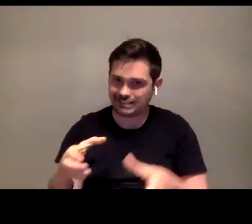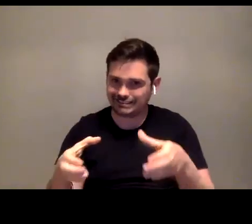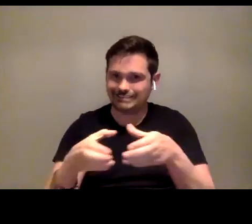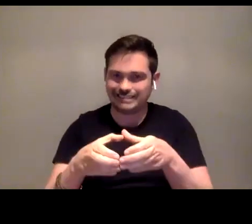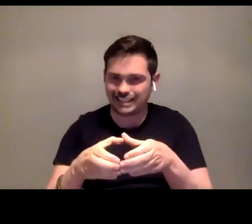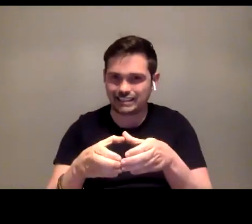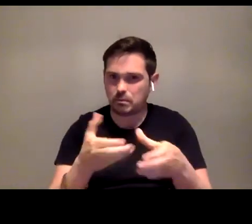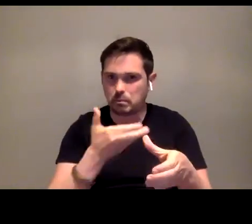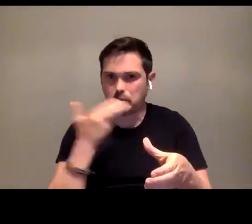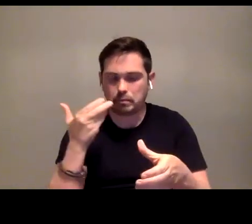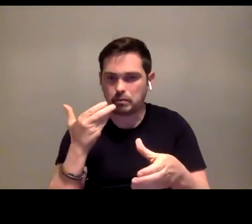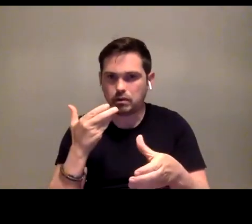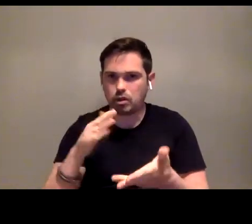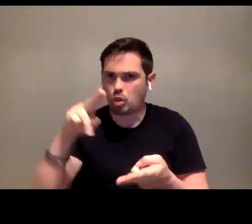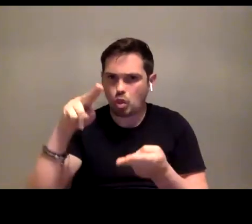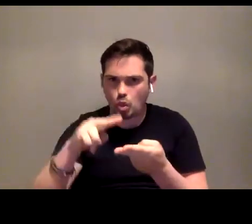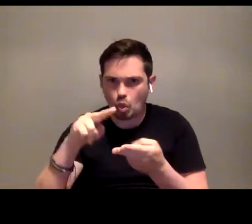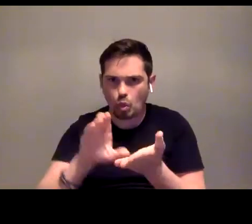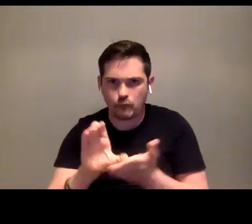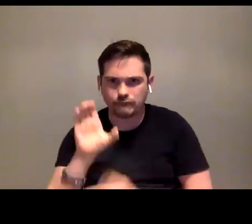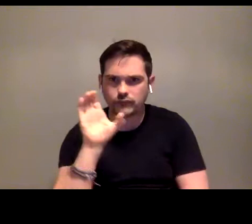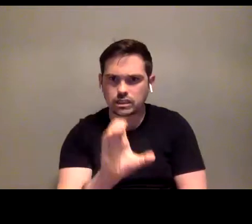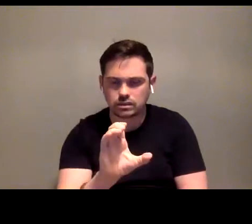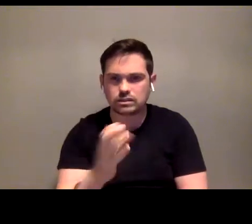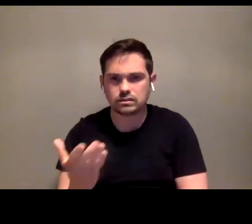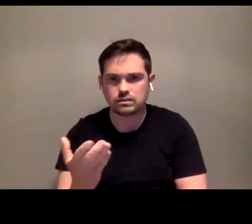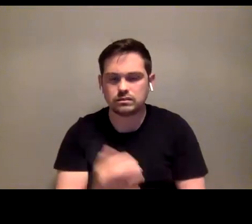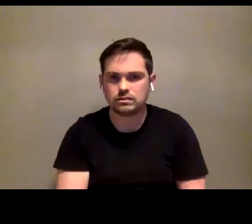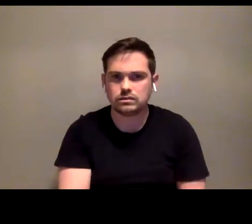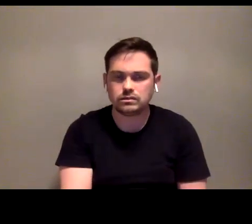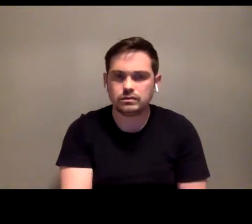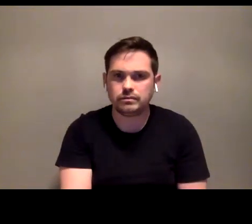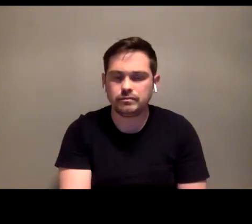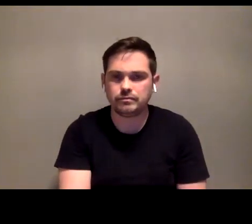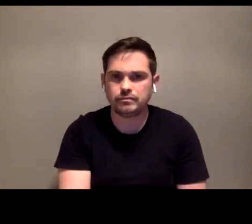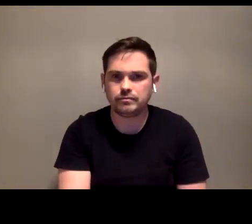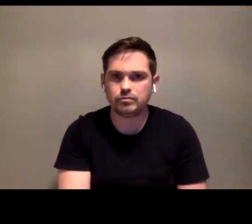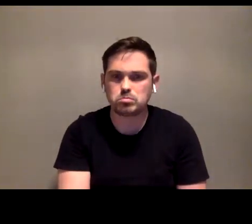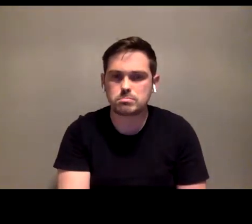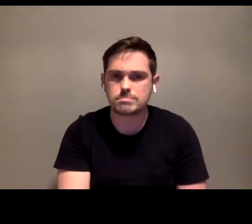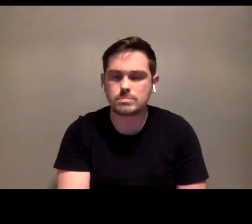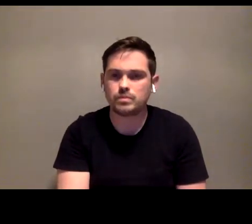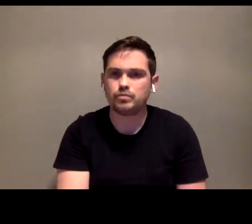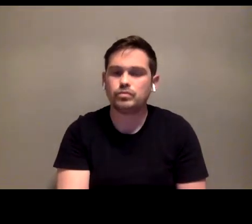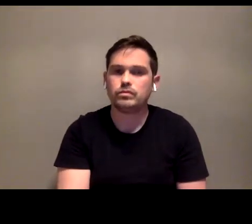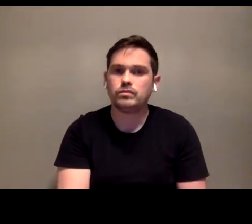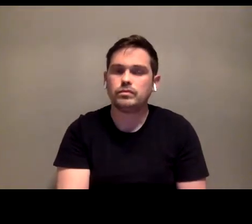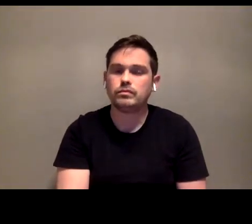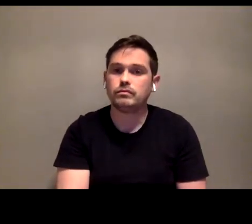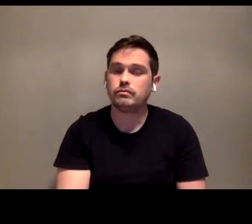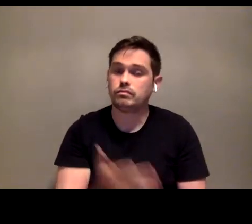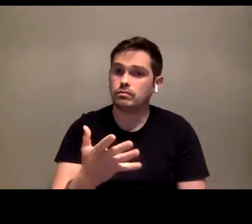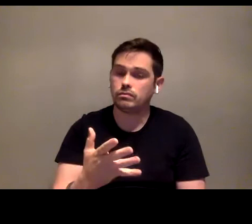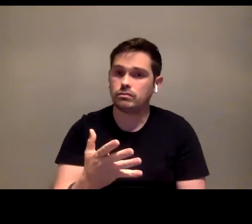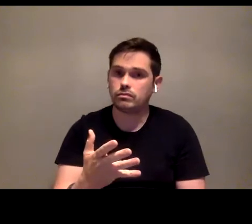underfunded and failed by successive governments. And I think that, you know,